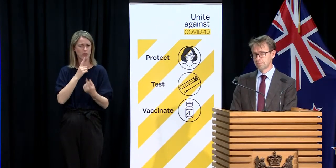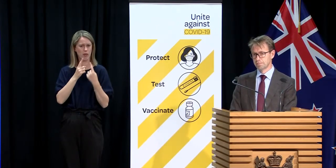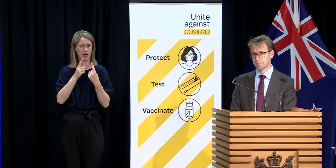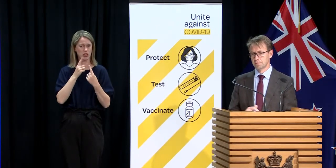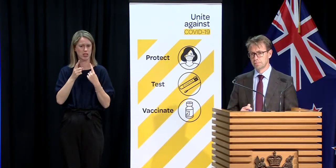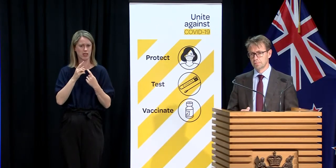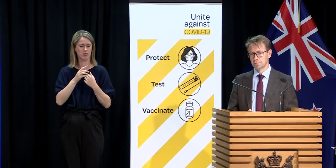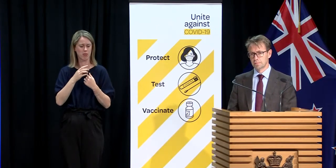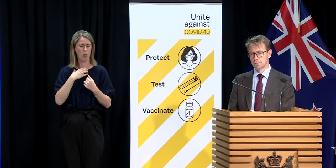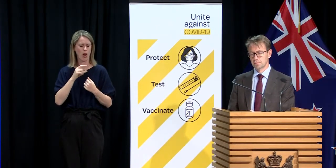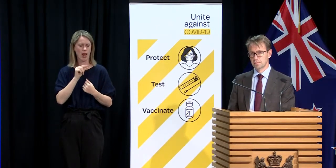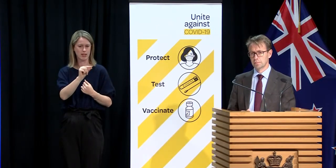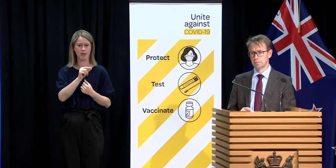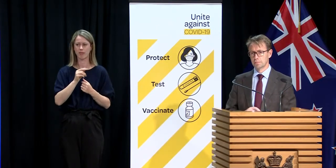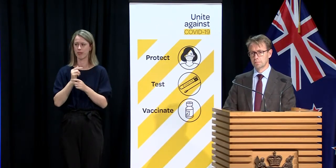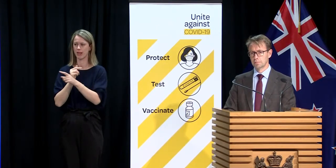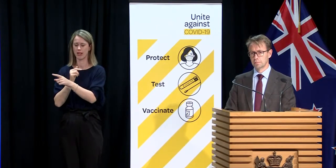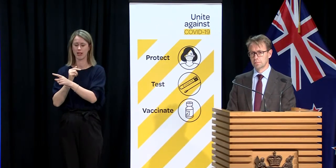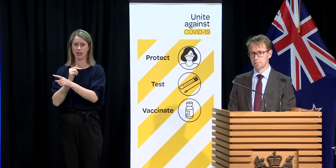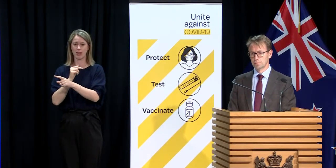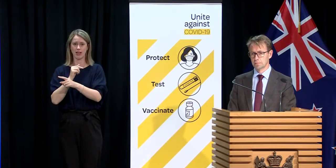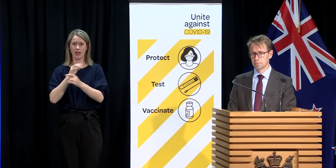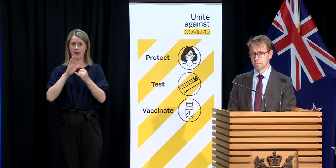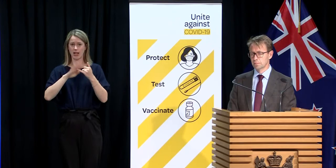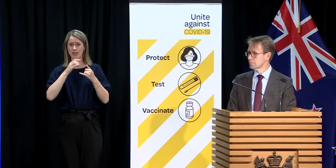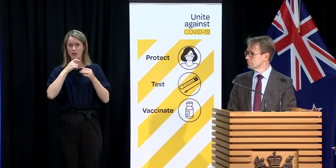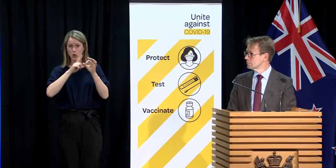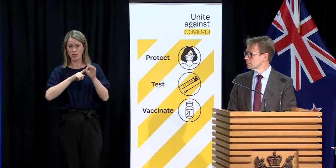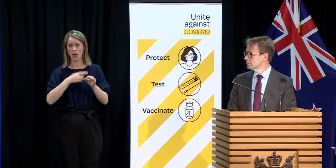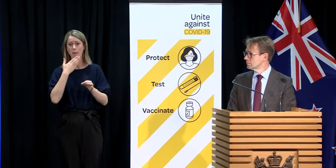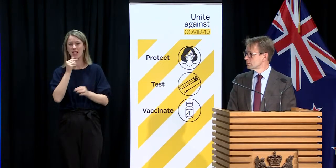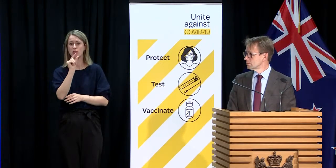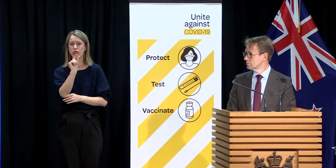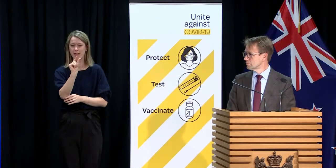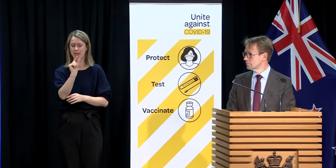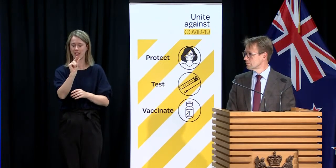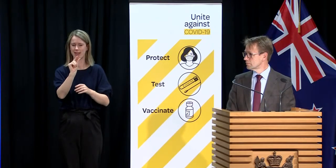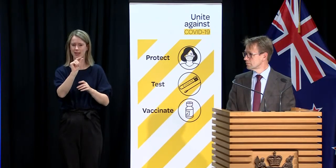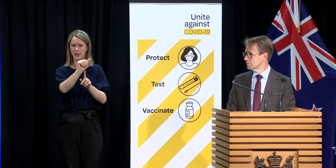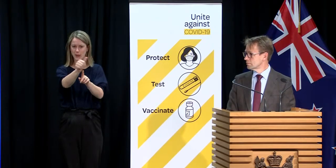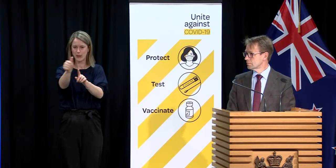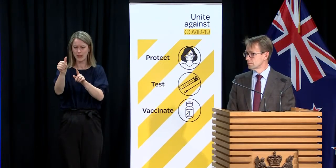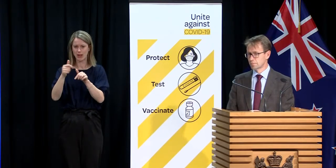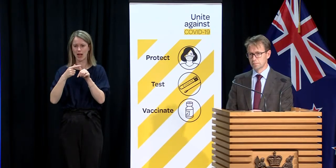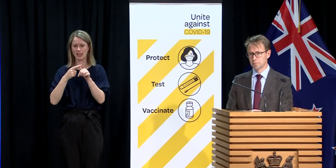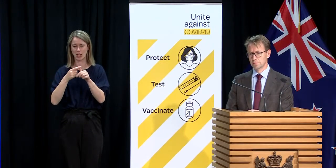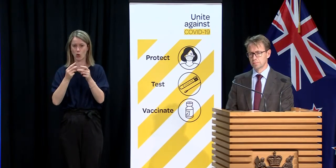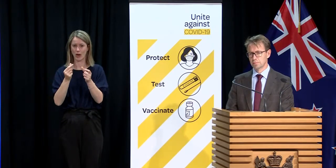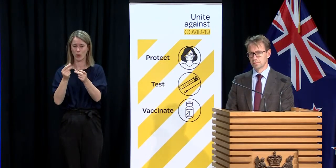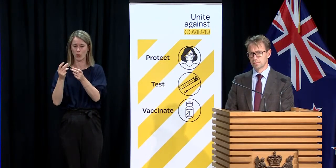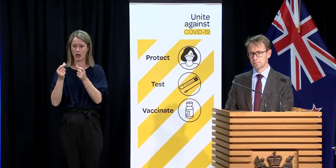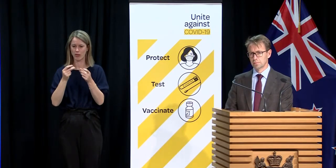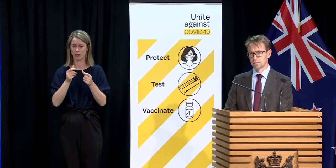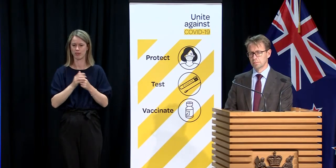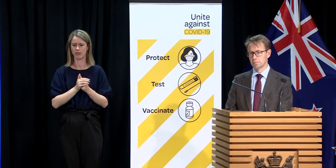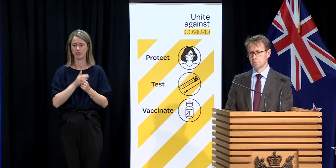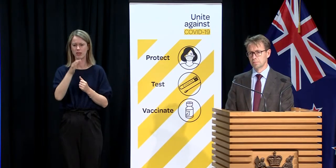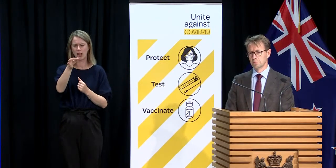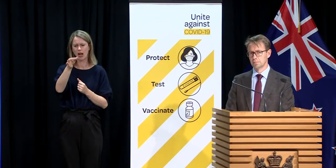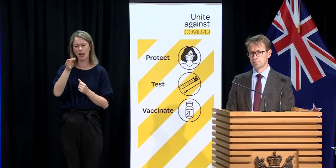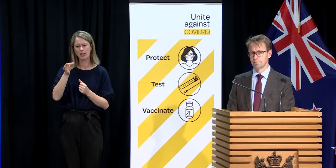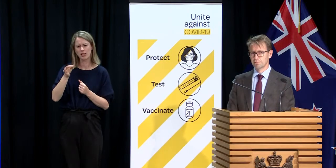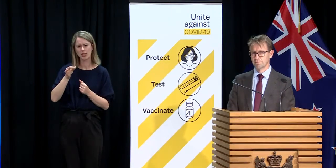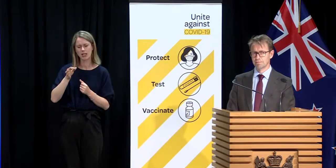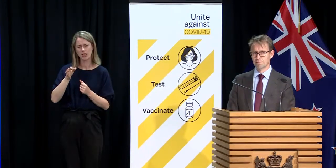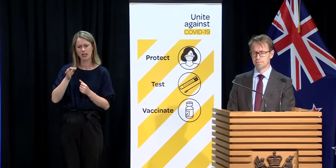could we see booster shots? Okay, I'm going to do the last couple of questions. If you could be brief, and we'll try and give brief answers so we can get through them all. Just on maintaining the